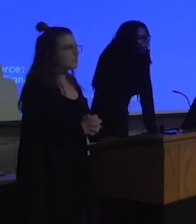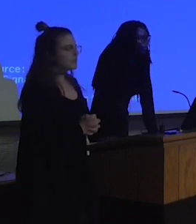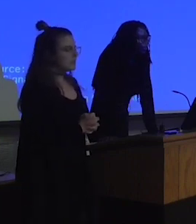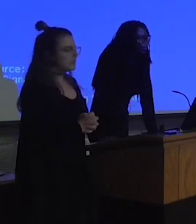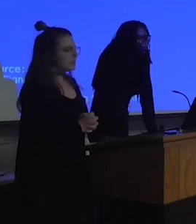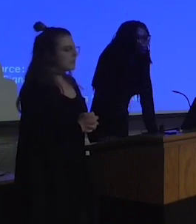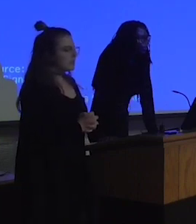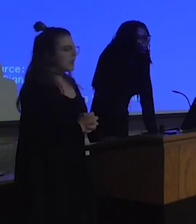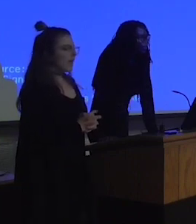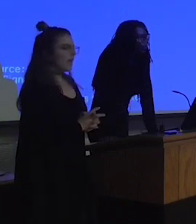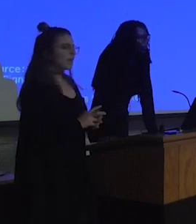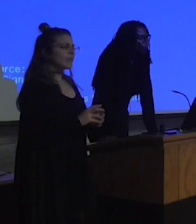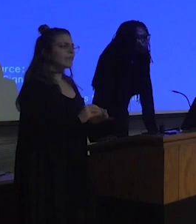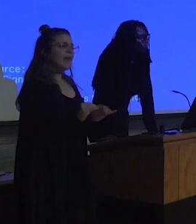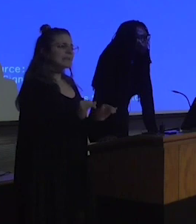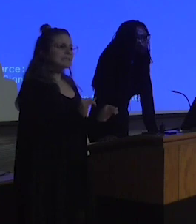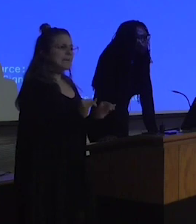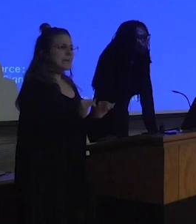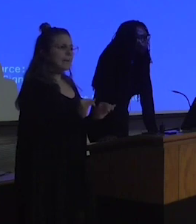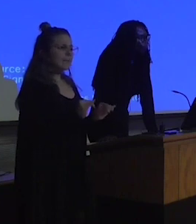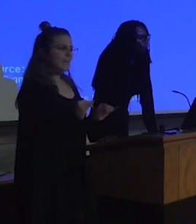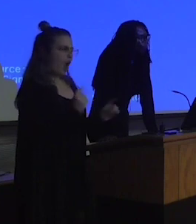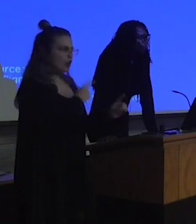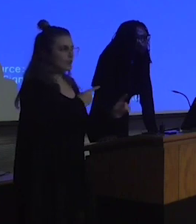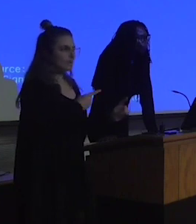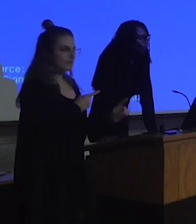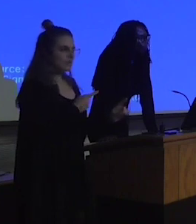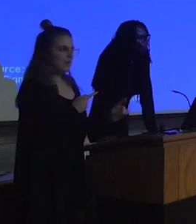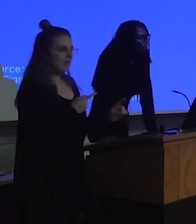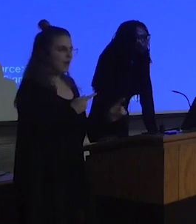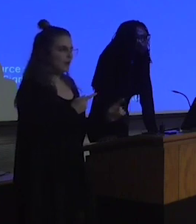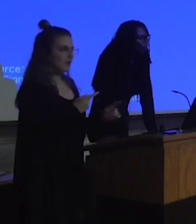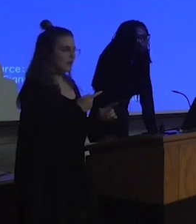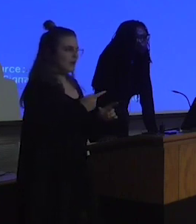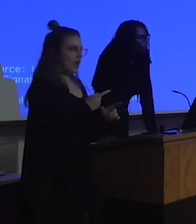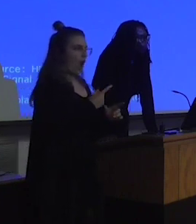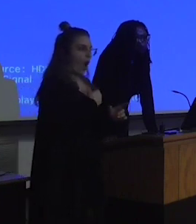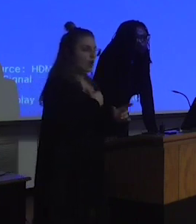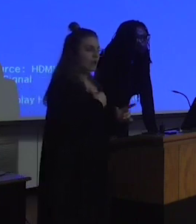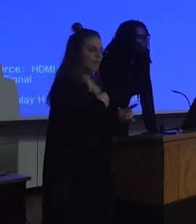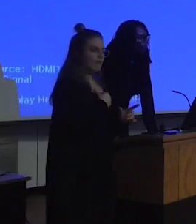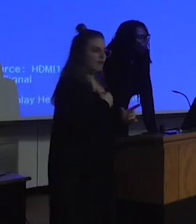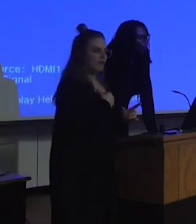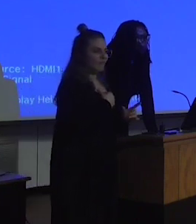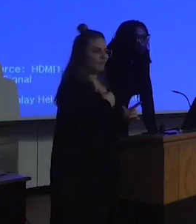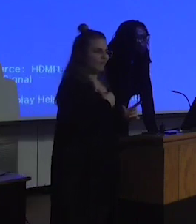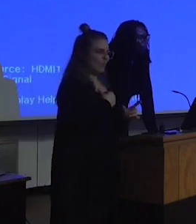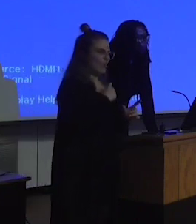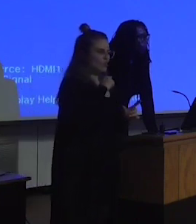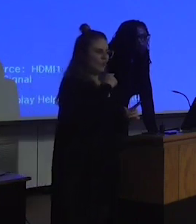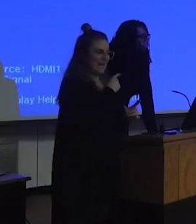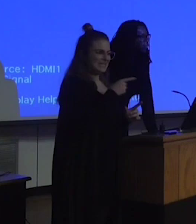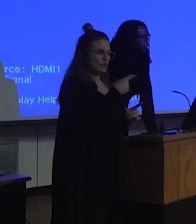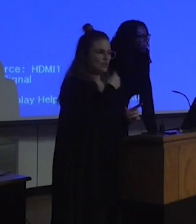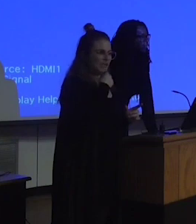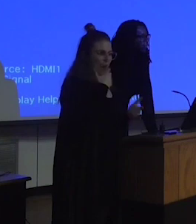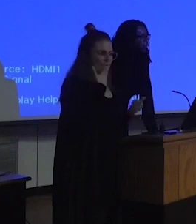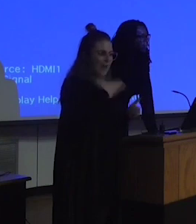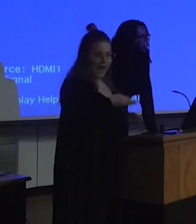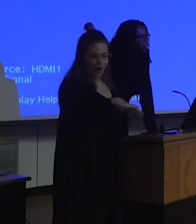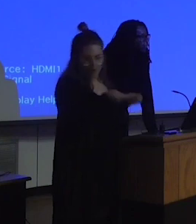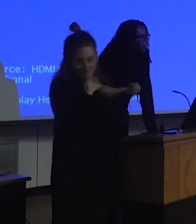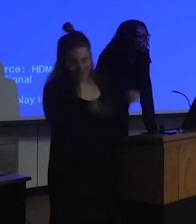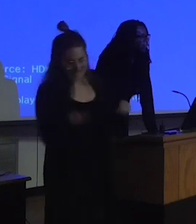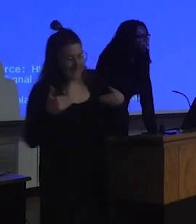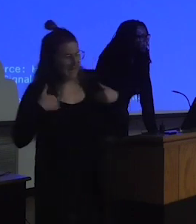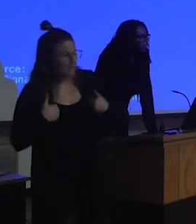the same arguments of, like, well, all of the grains that you're saying are bad go to animals, like, those arguments don't work with those people, so I'm kind of wondering